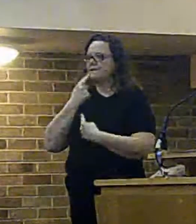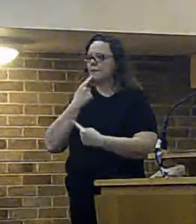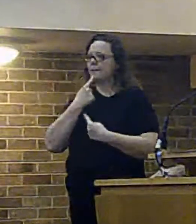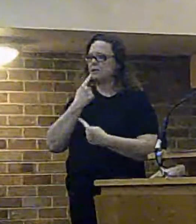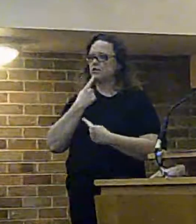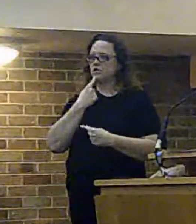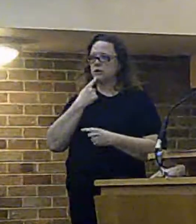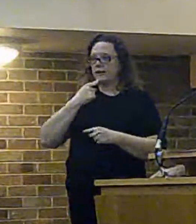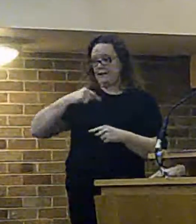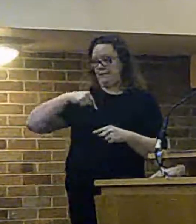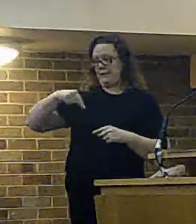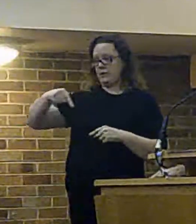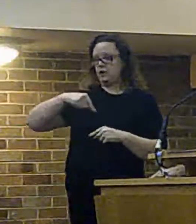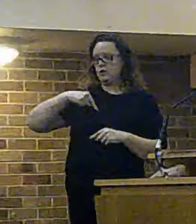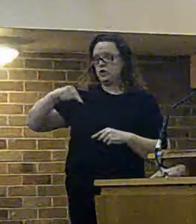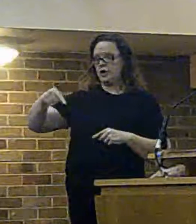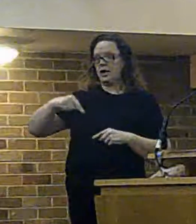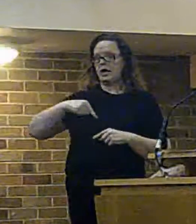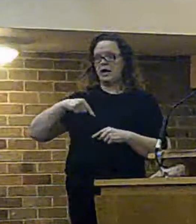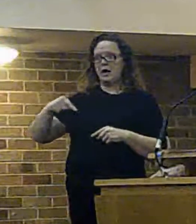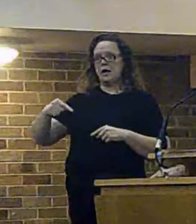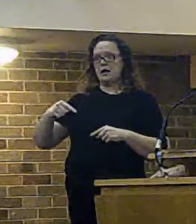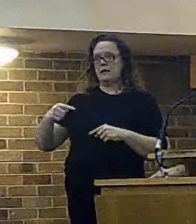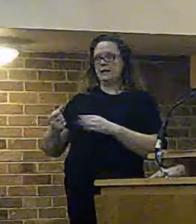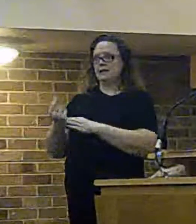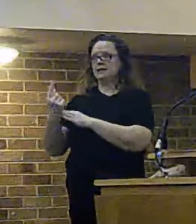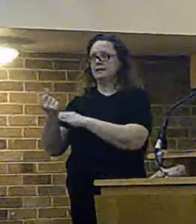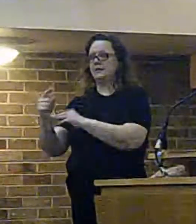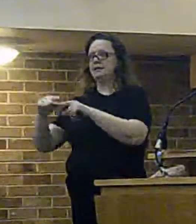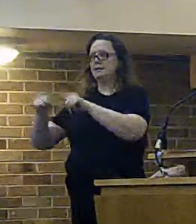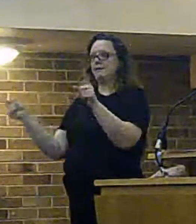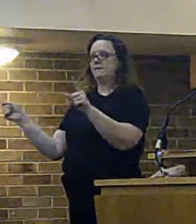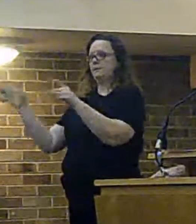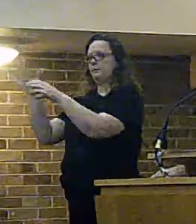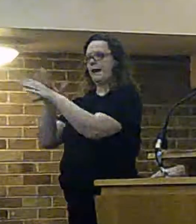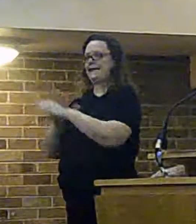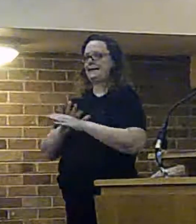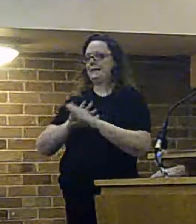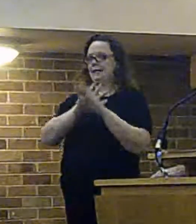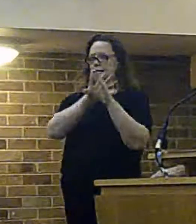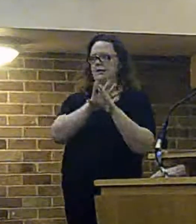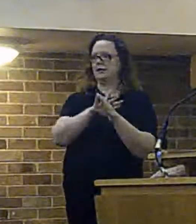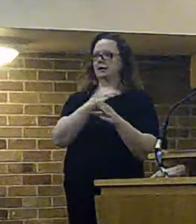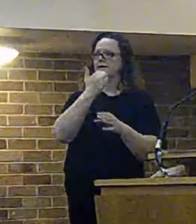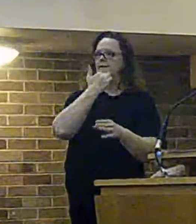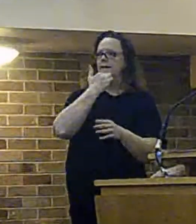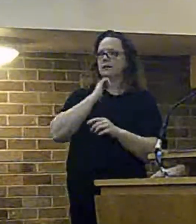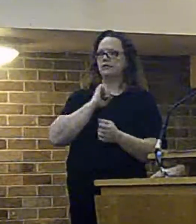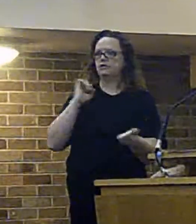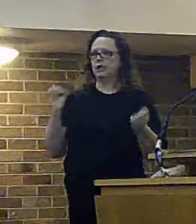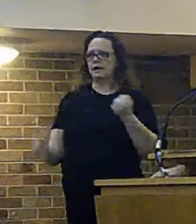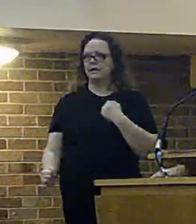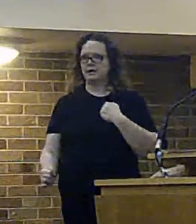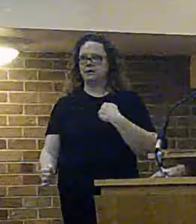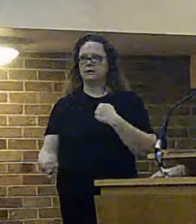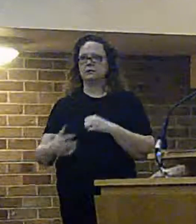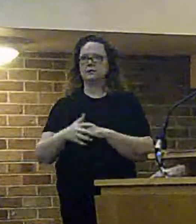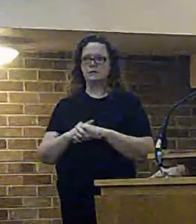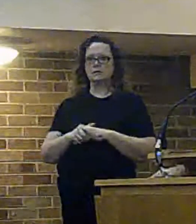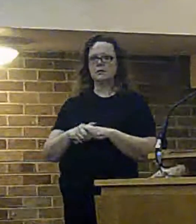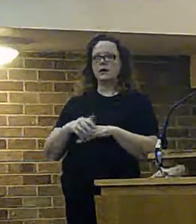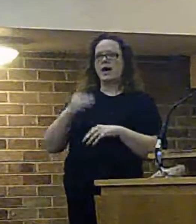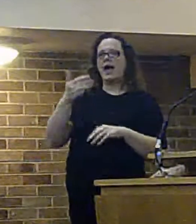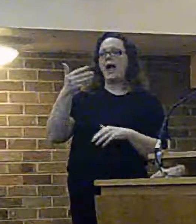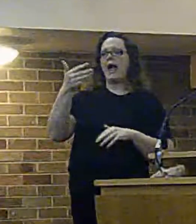this year the incidents fell in different places, then clearly those figures would change, obviously, would be